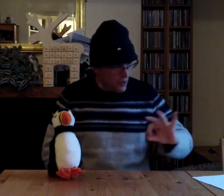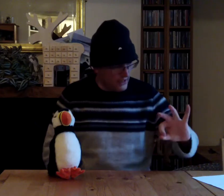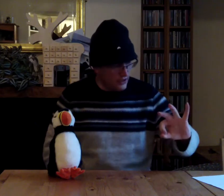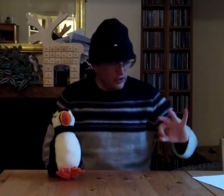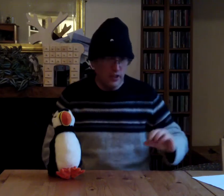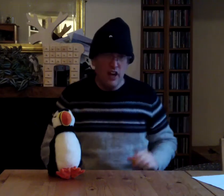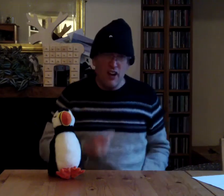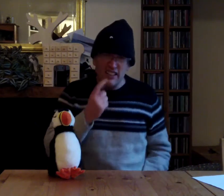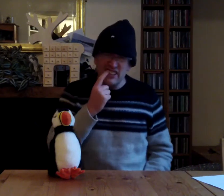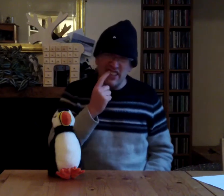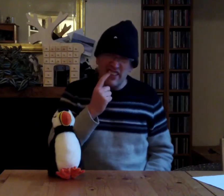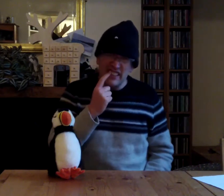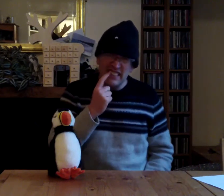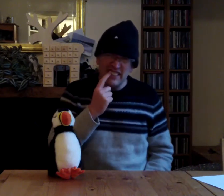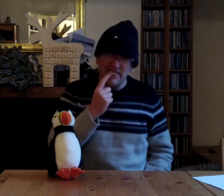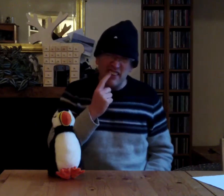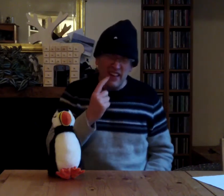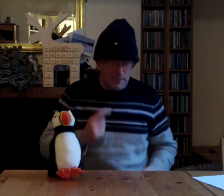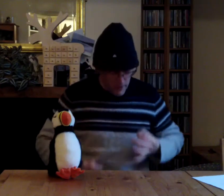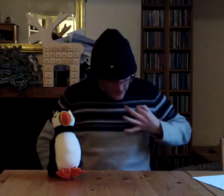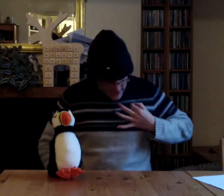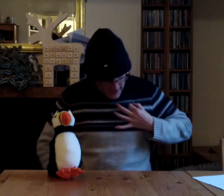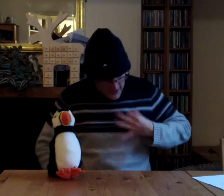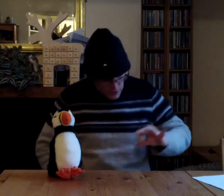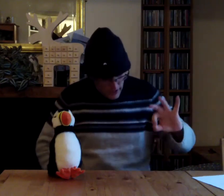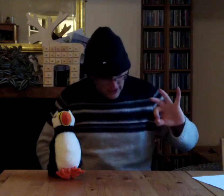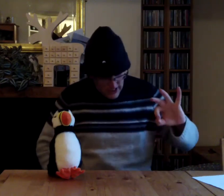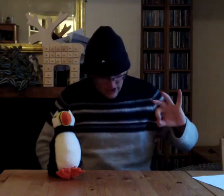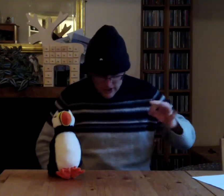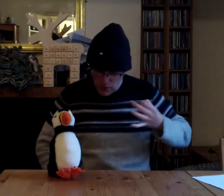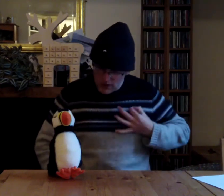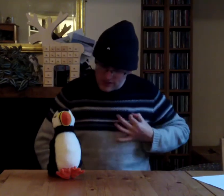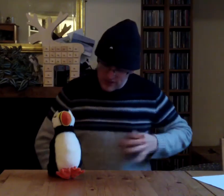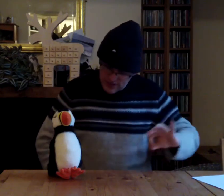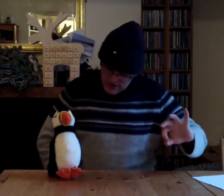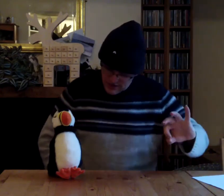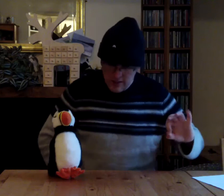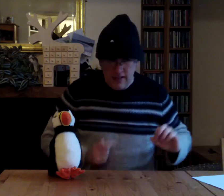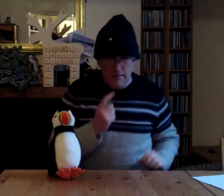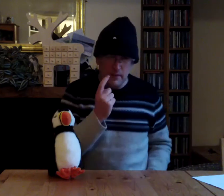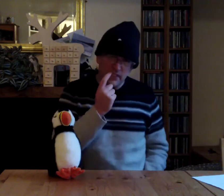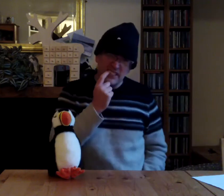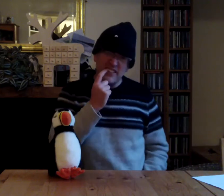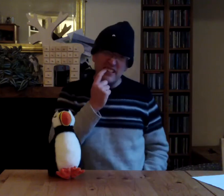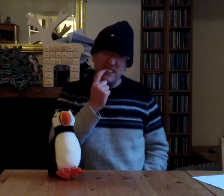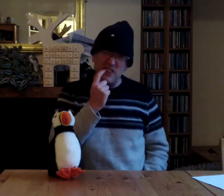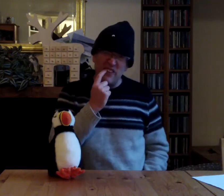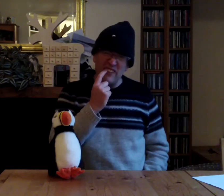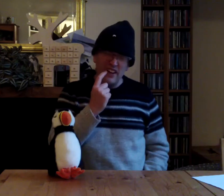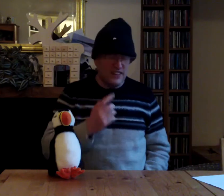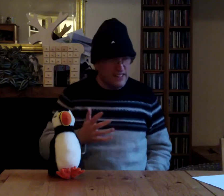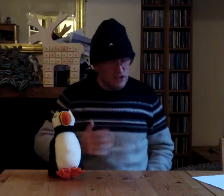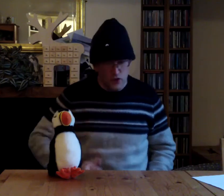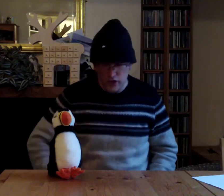White. I used to do it with the teeth like that, but I think this one is actually white. But if you do this one, I think that's also